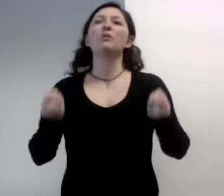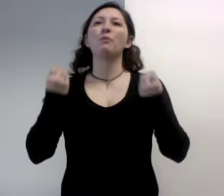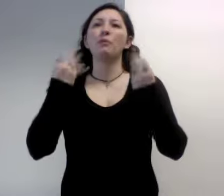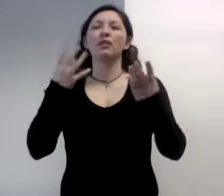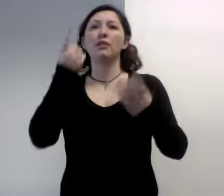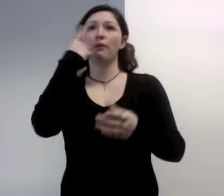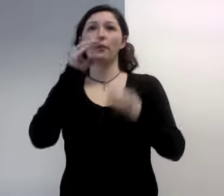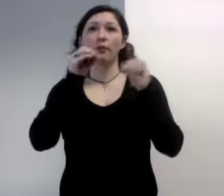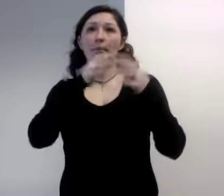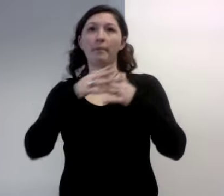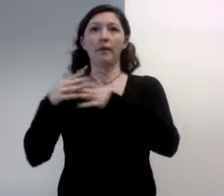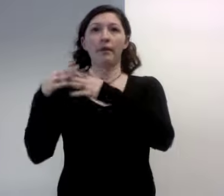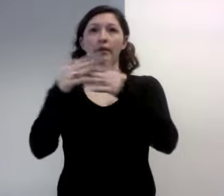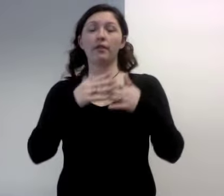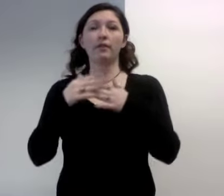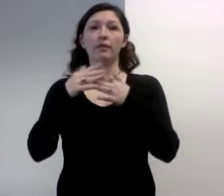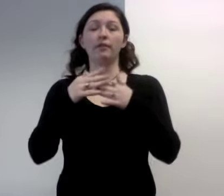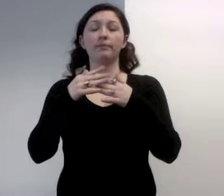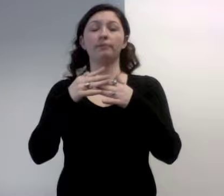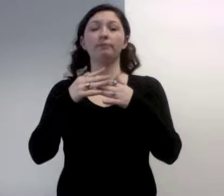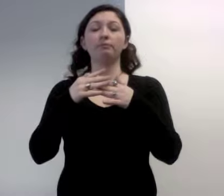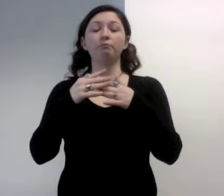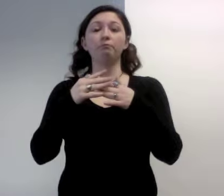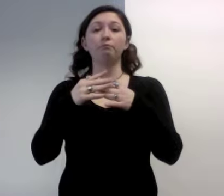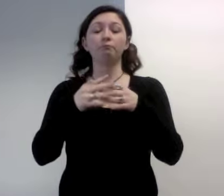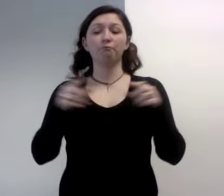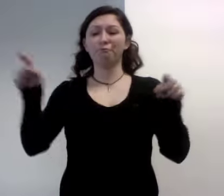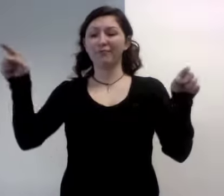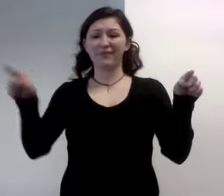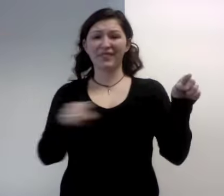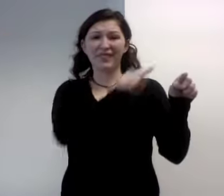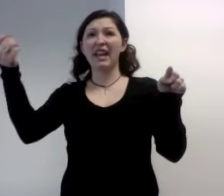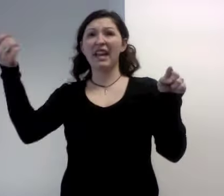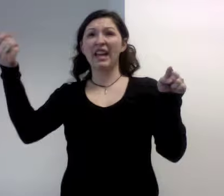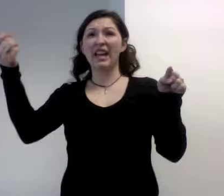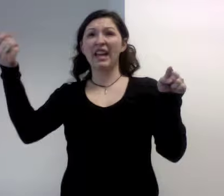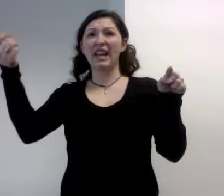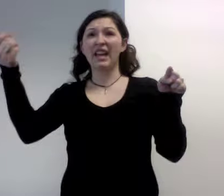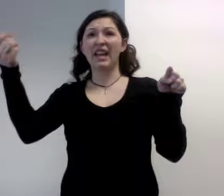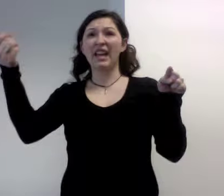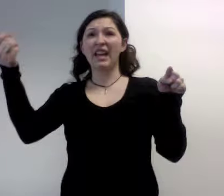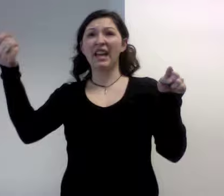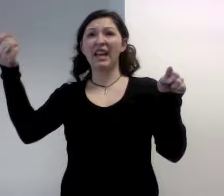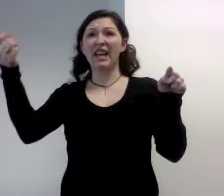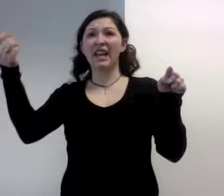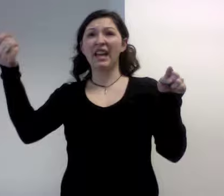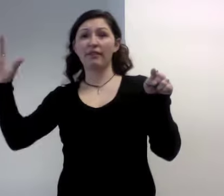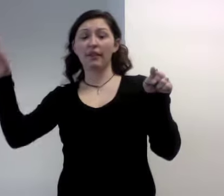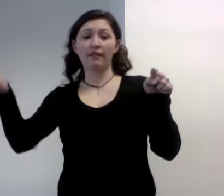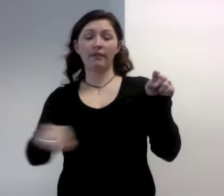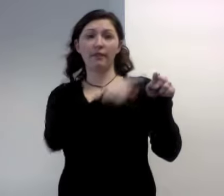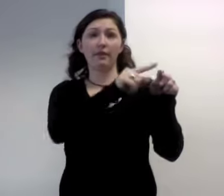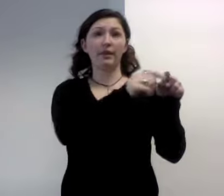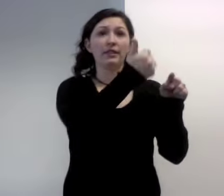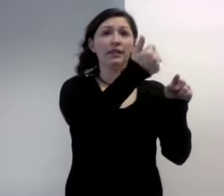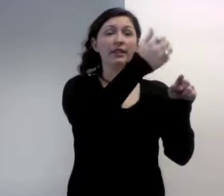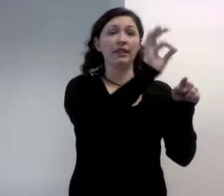America. Between that time period of 1865 to 1914, gross